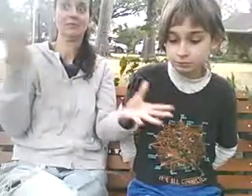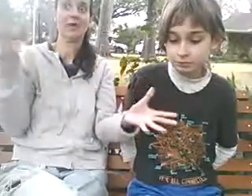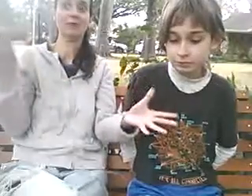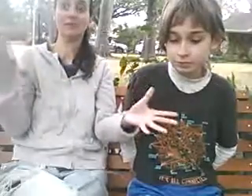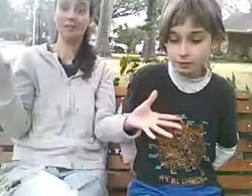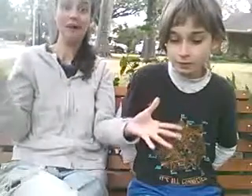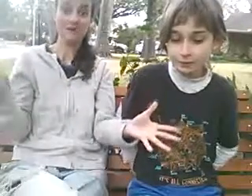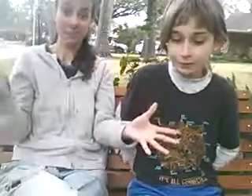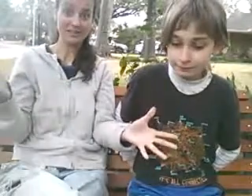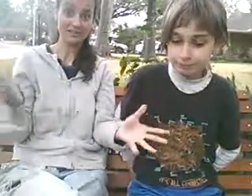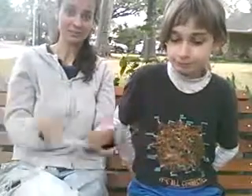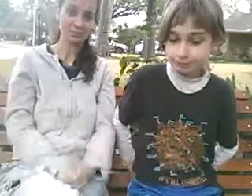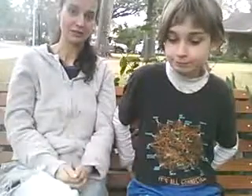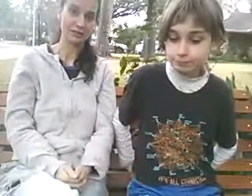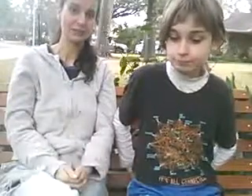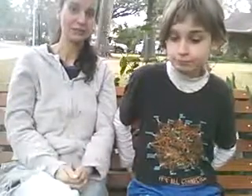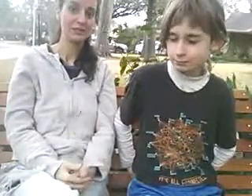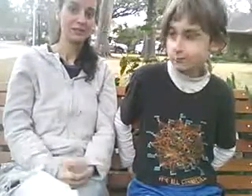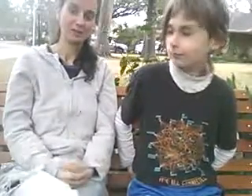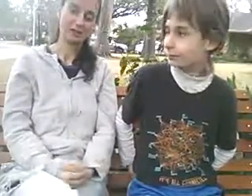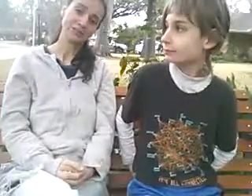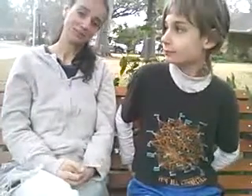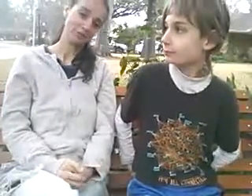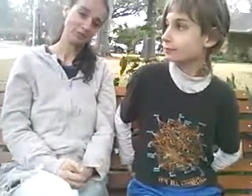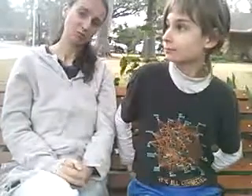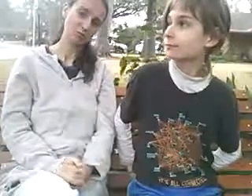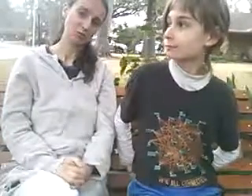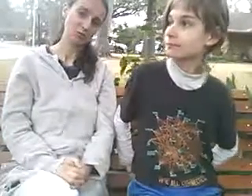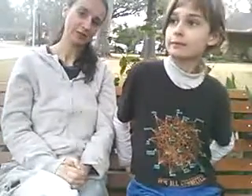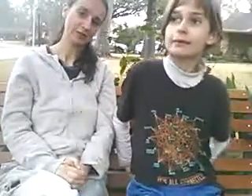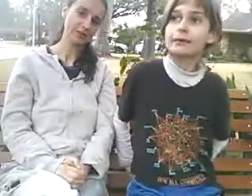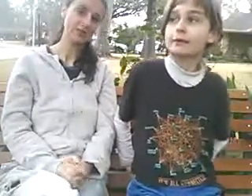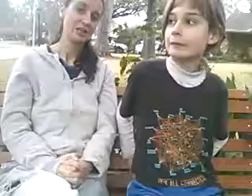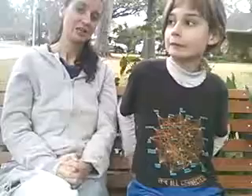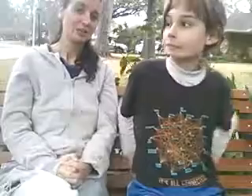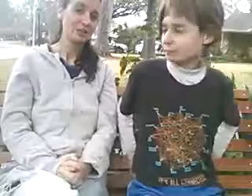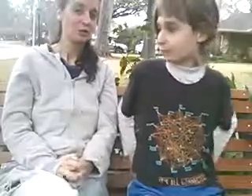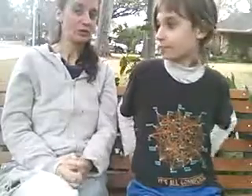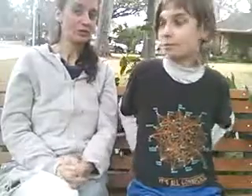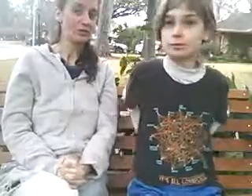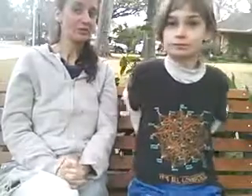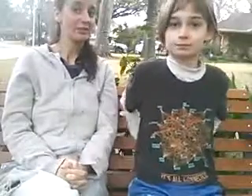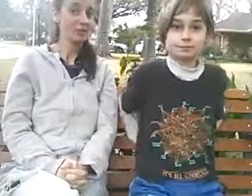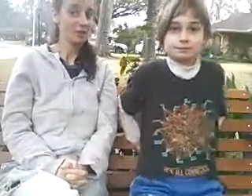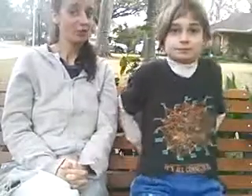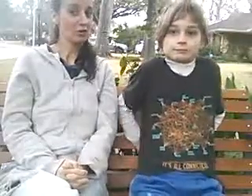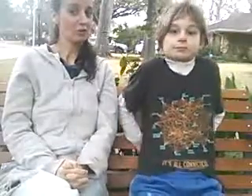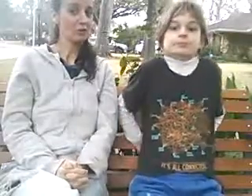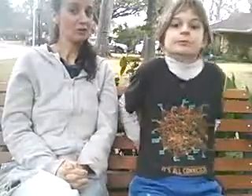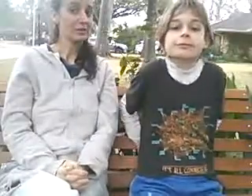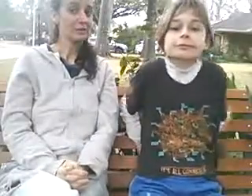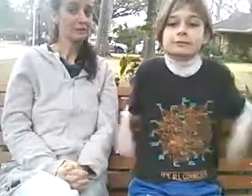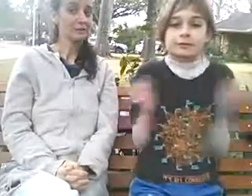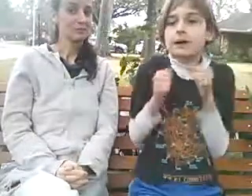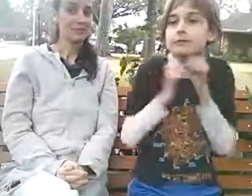a lot of concepts with them. So stay tuned to our future videos so that we can show you the